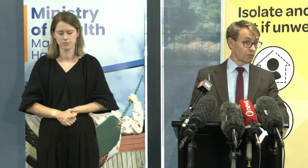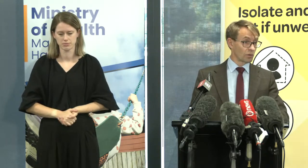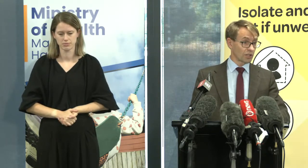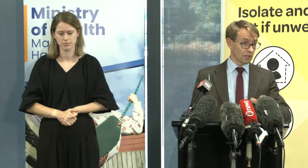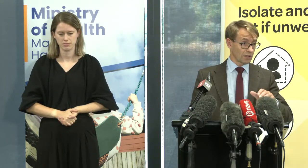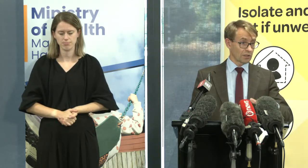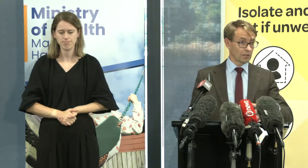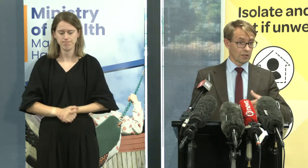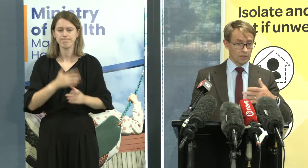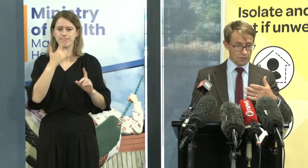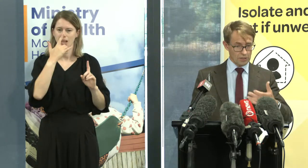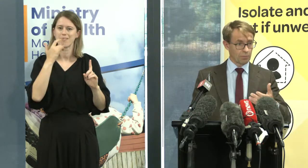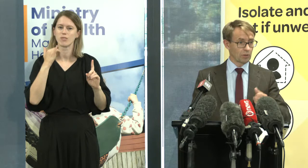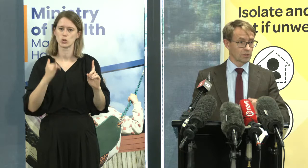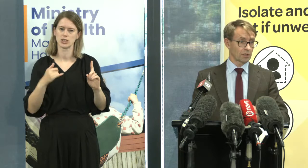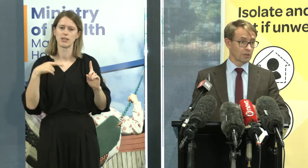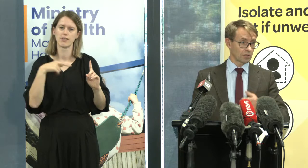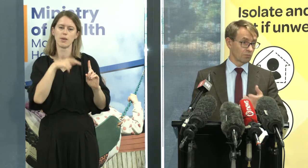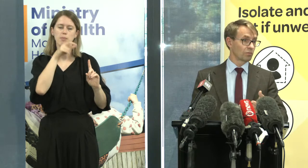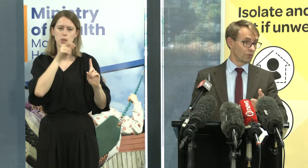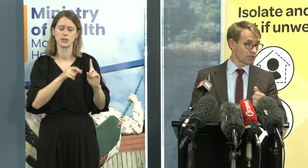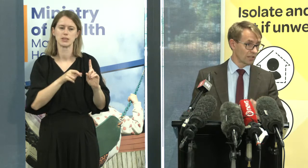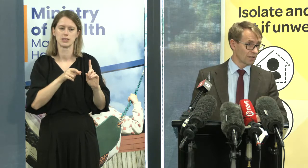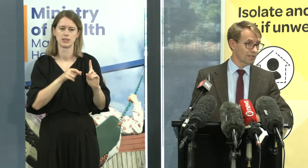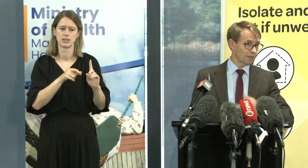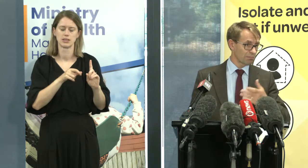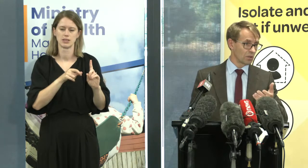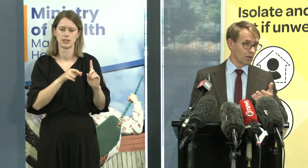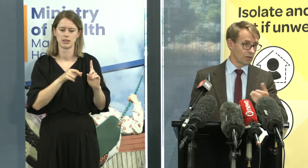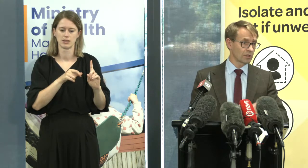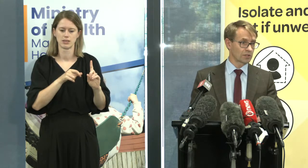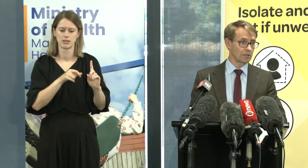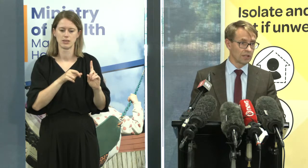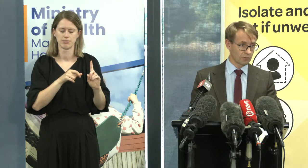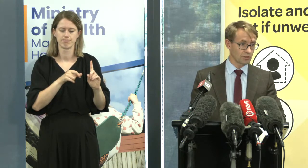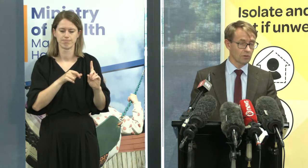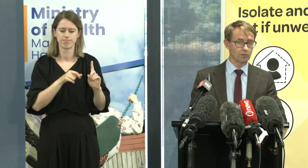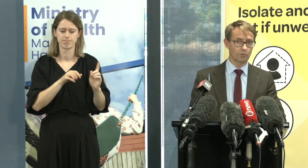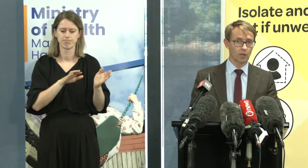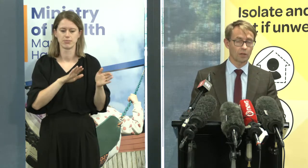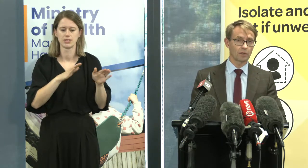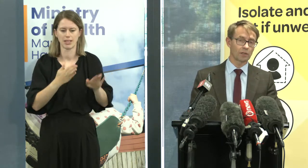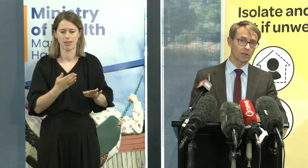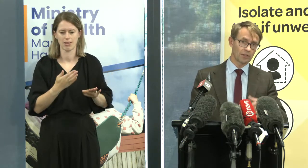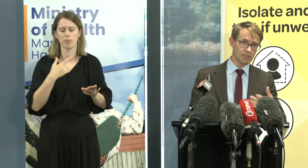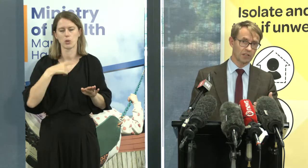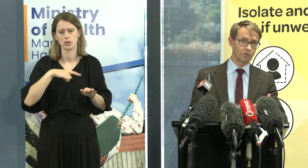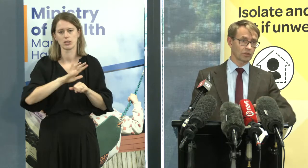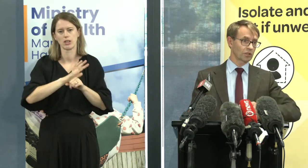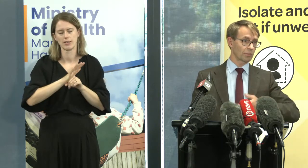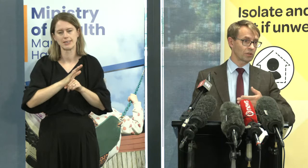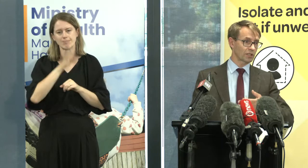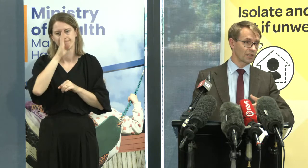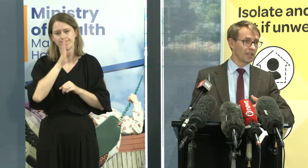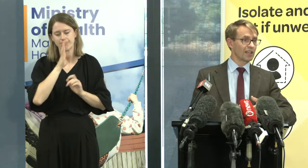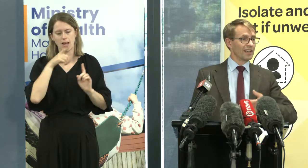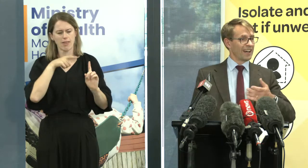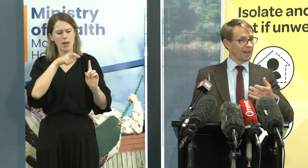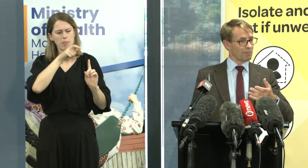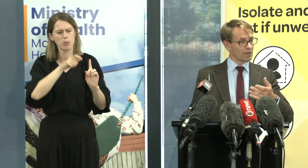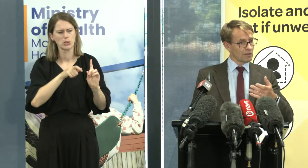think it's unfortunate that this person, firstly that that this death resulted from COVID, and I think it's unfortunate the